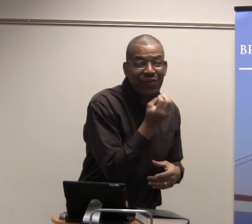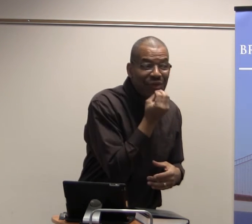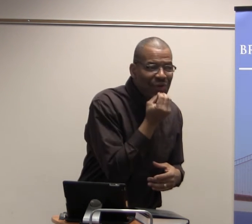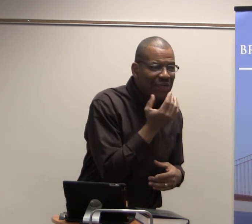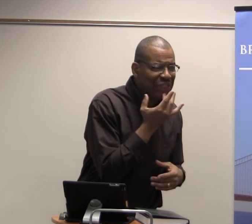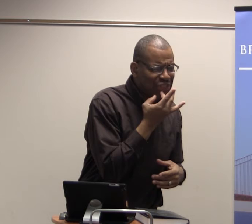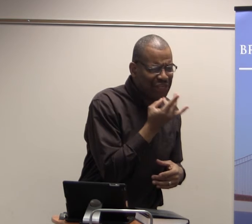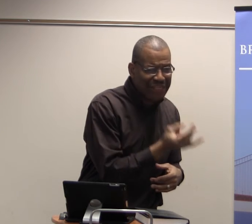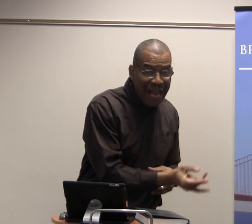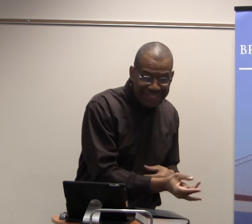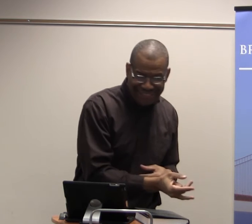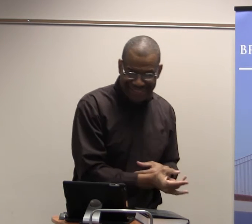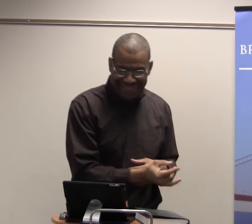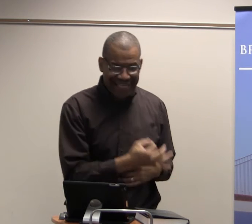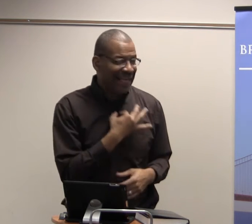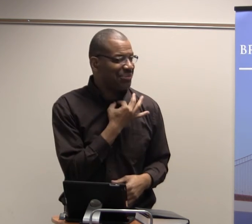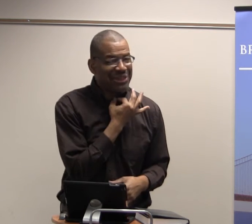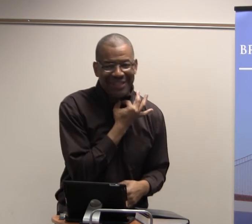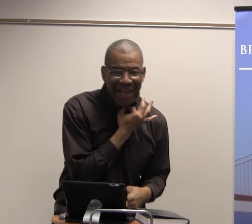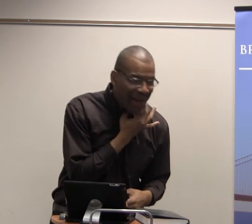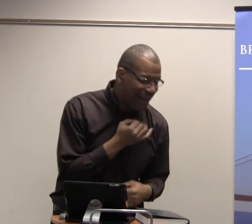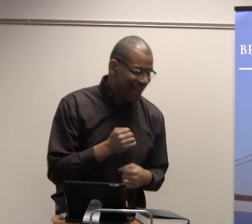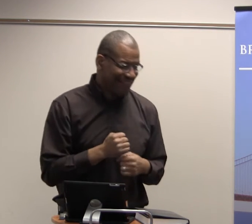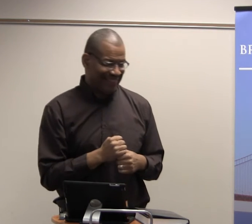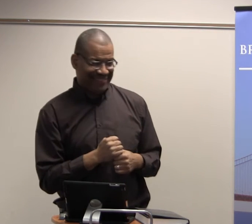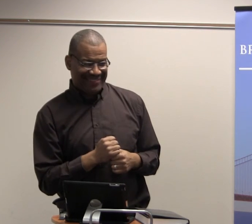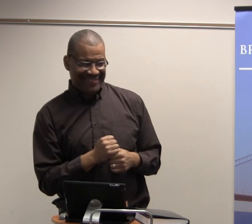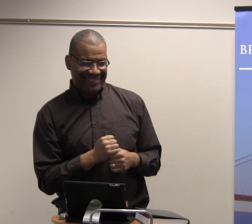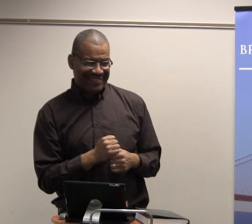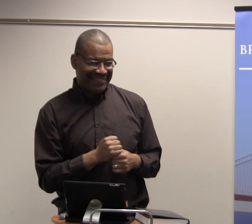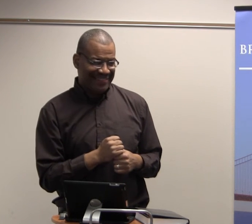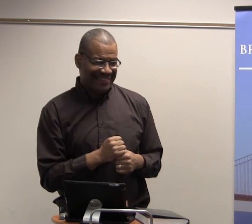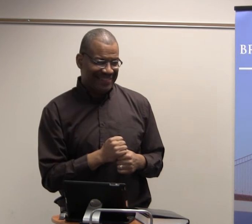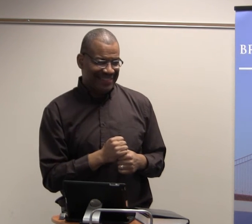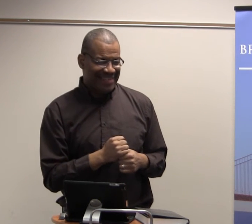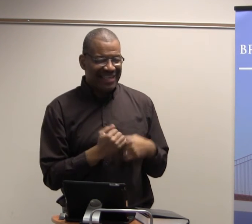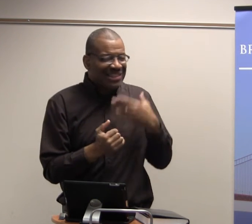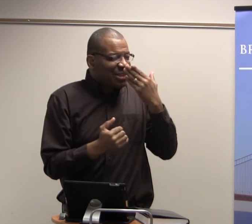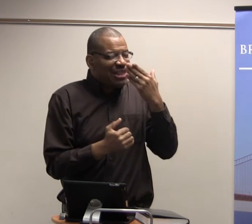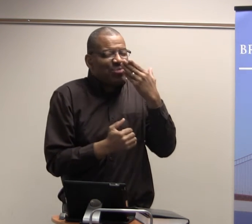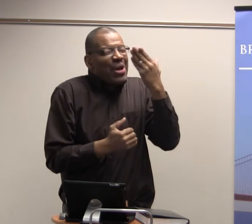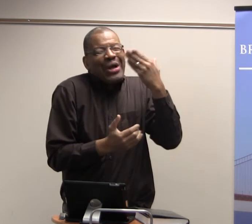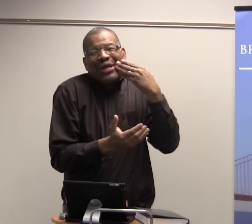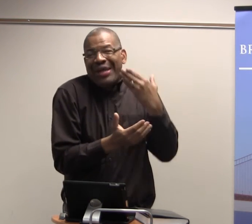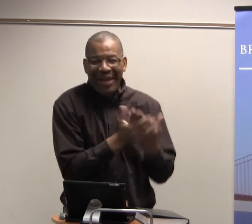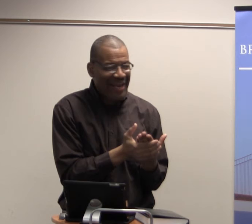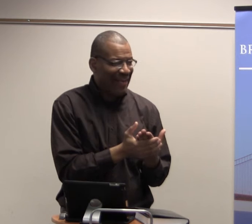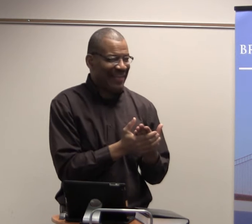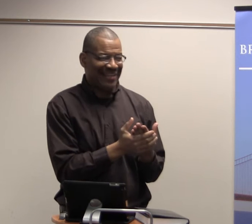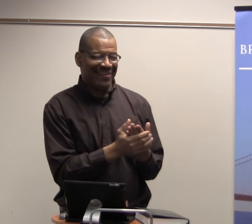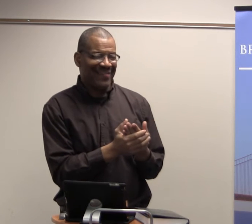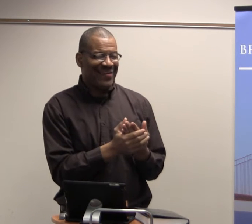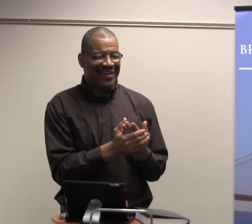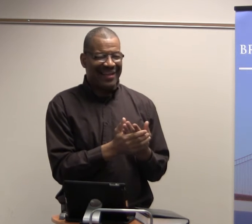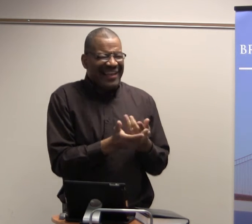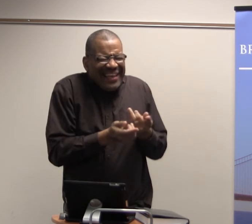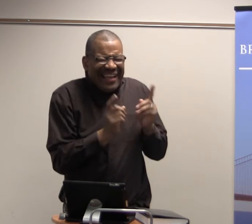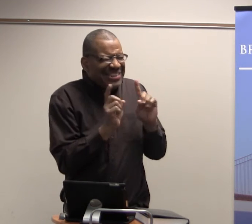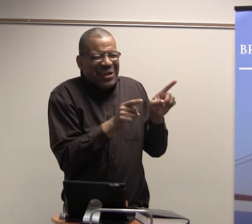food is the nations. I'm just curious. It's that kid that's got